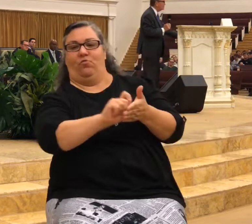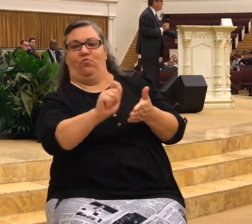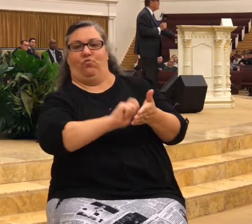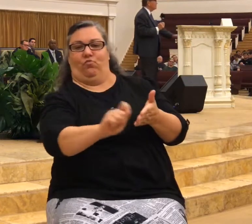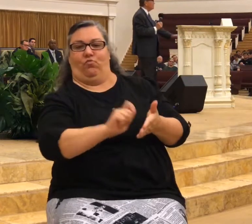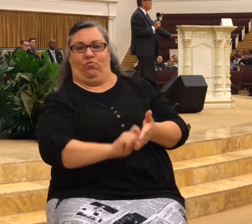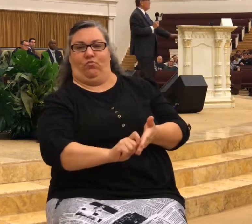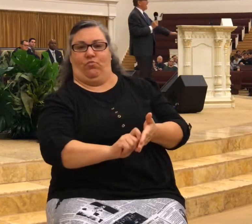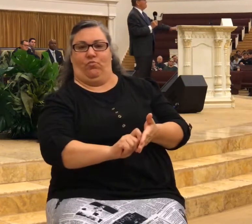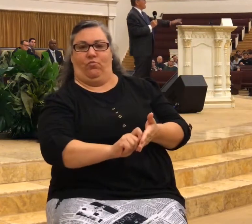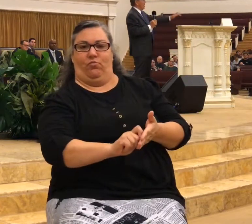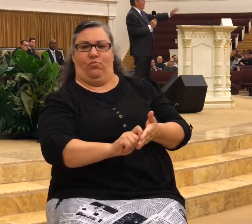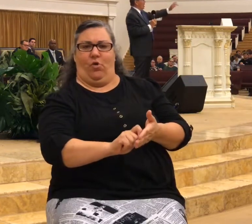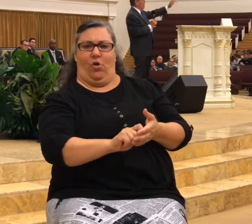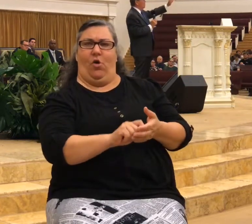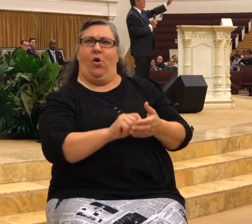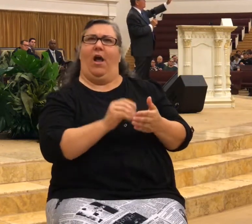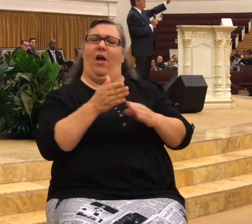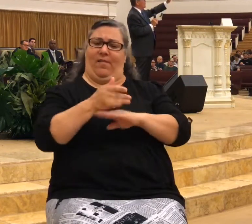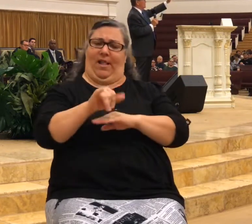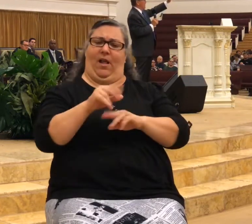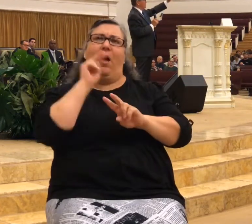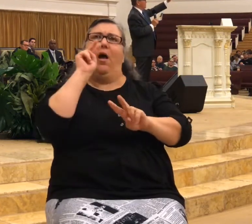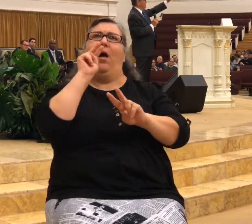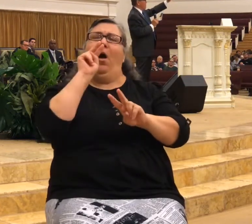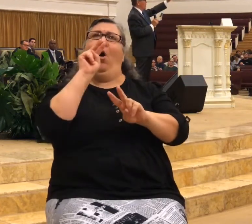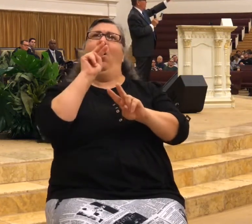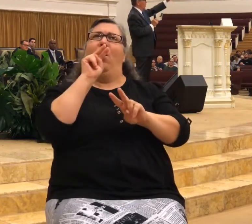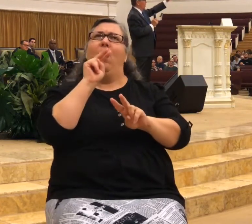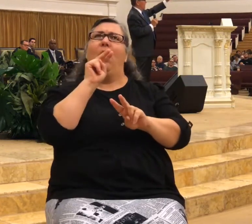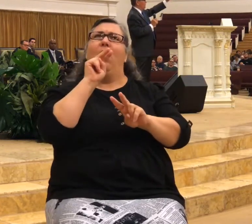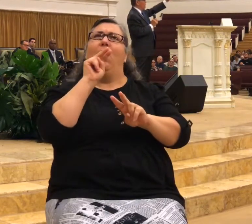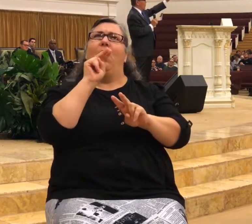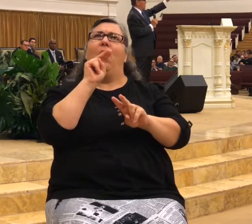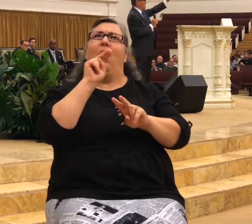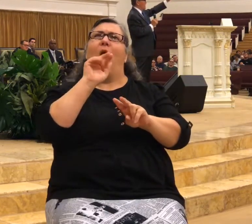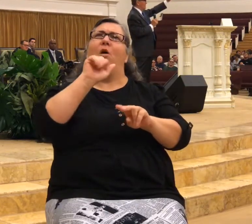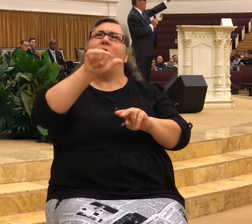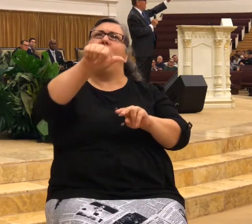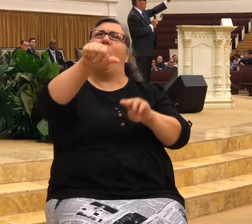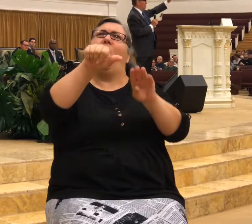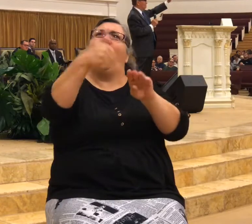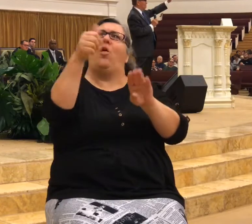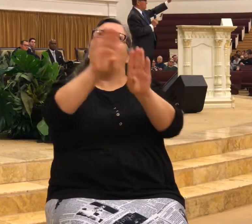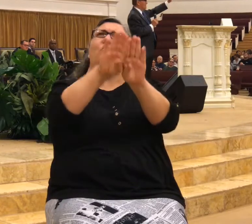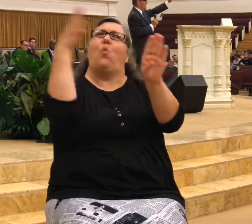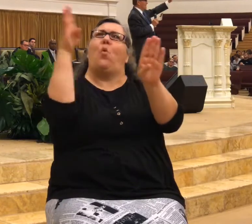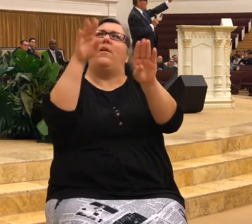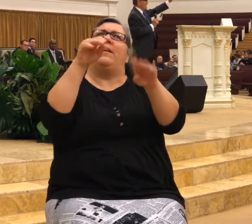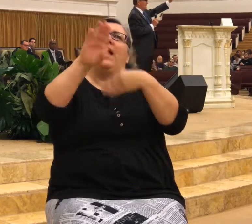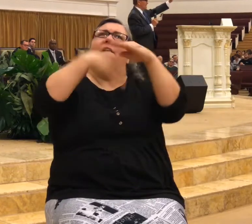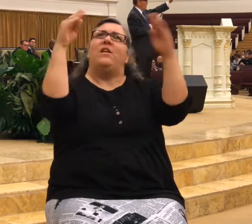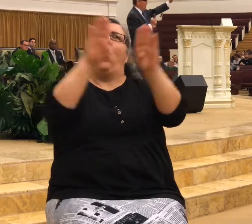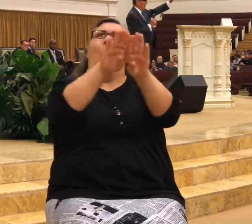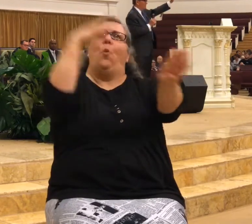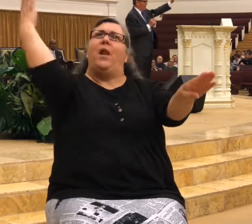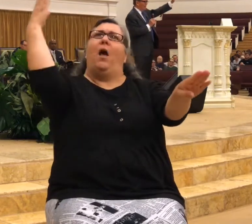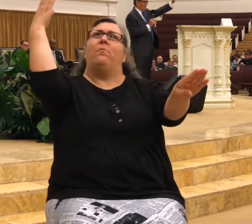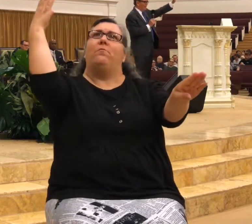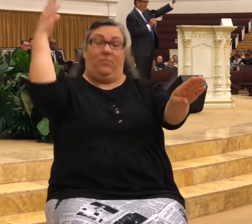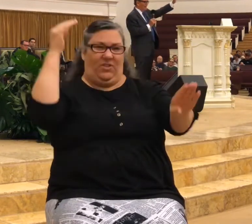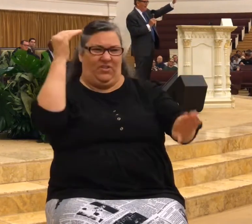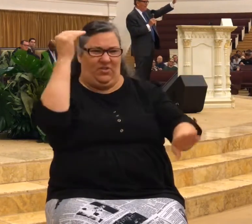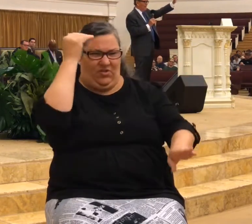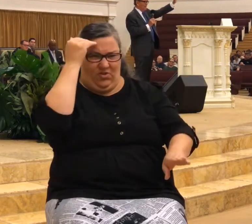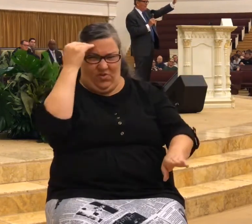looked, and behold, there was a door that was open in heaven. Does anybody know where I'm